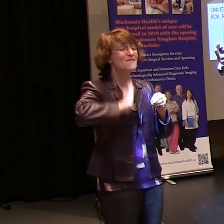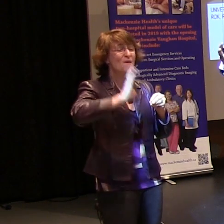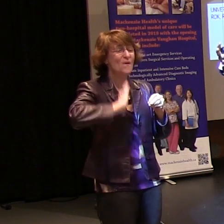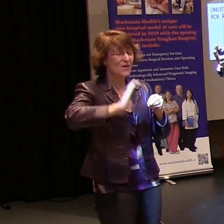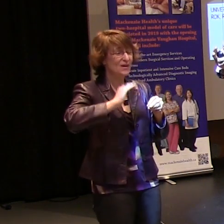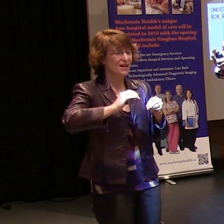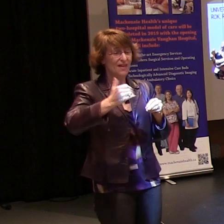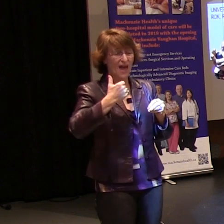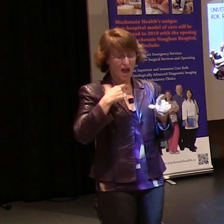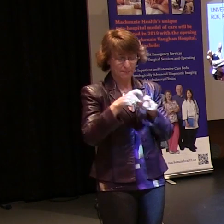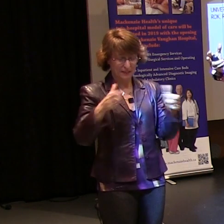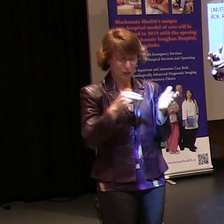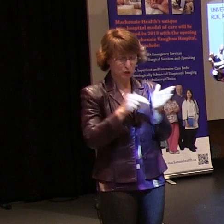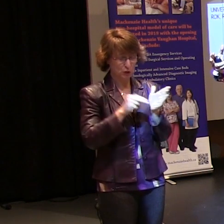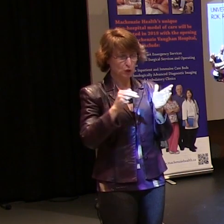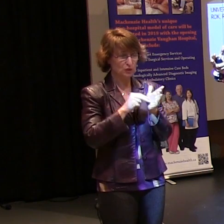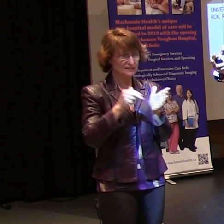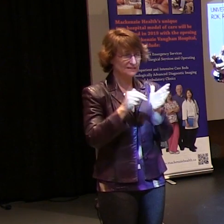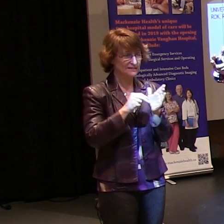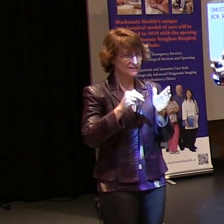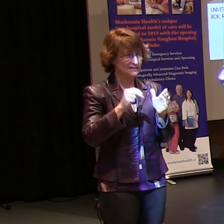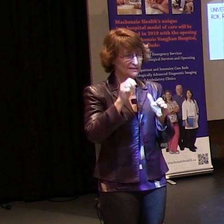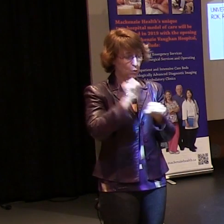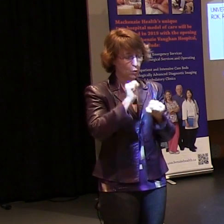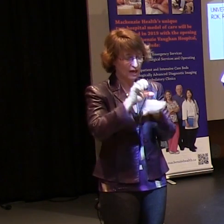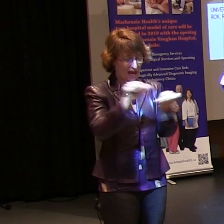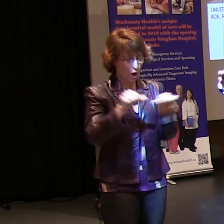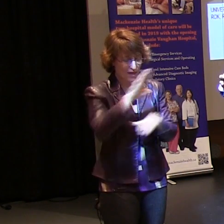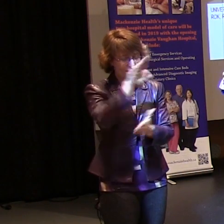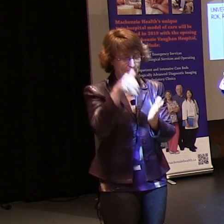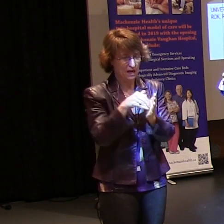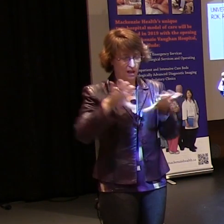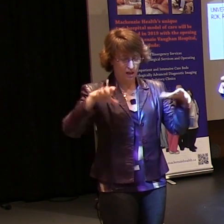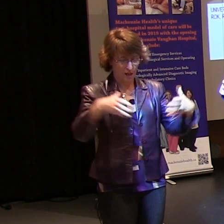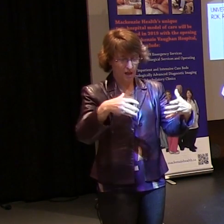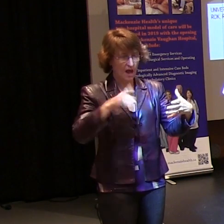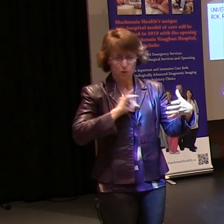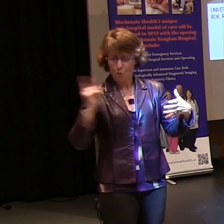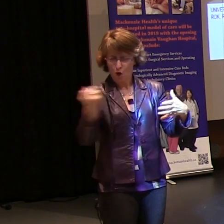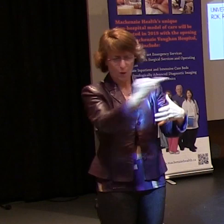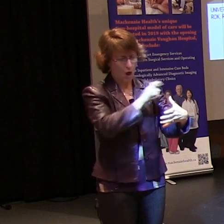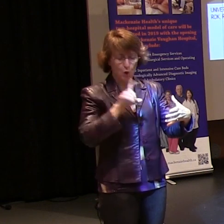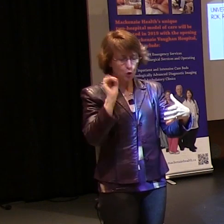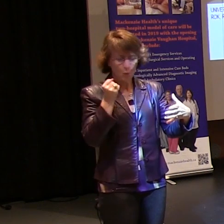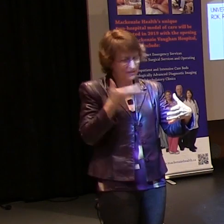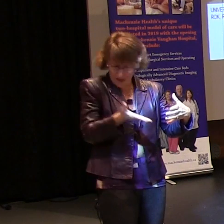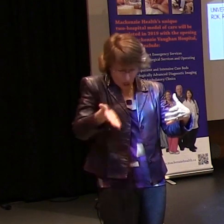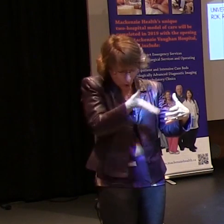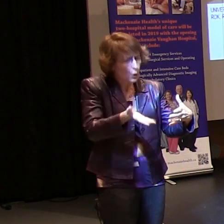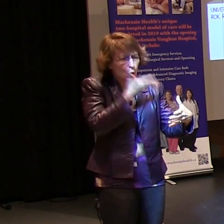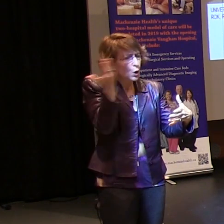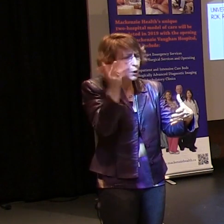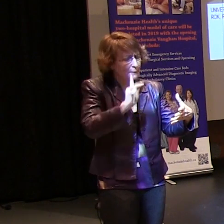big nurses station in the middle of the unit, that when you're walking around, nobody is there. Why nobody is there? Because actually the